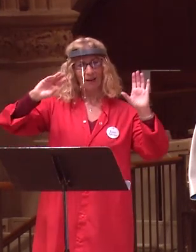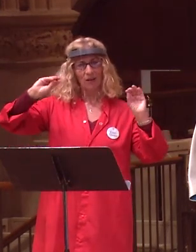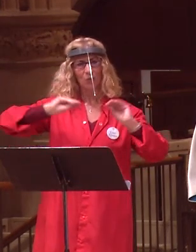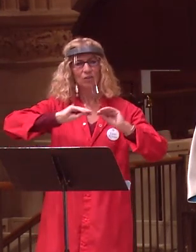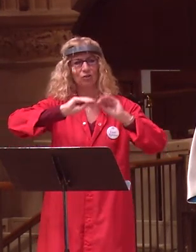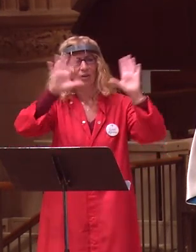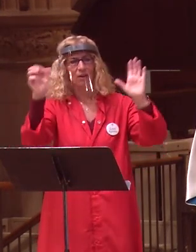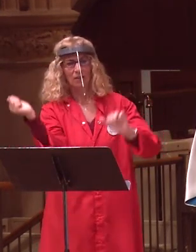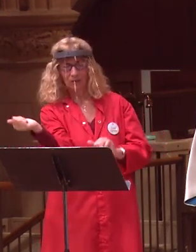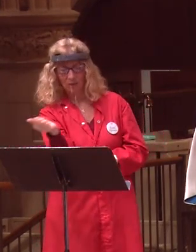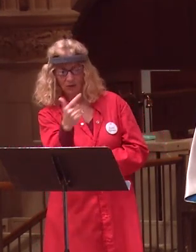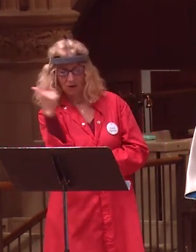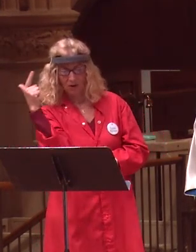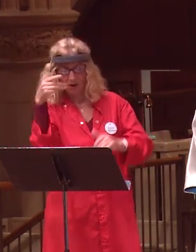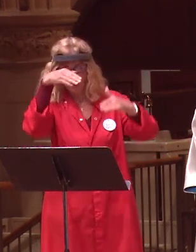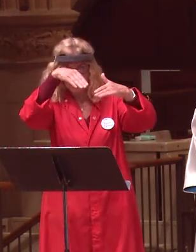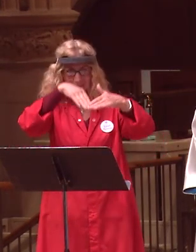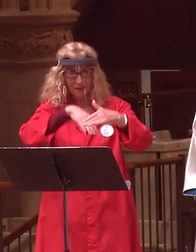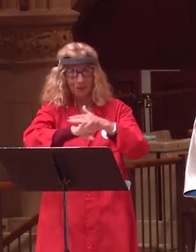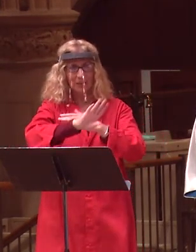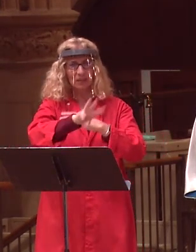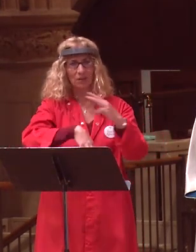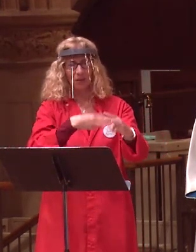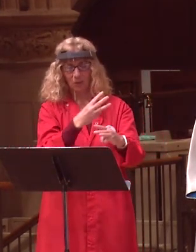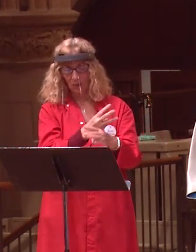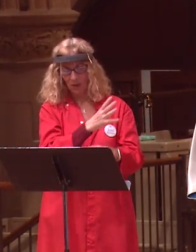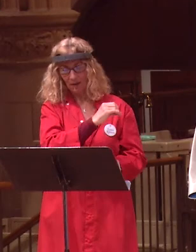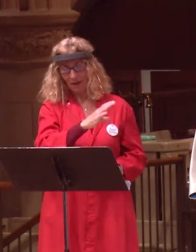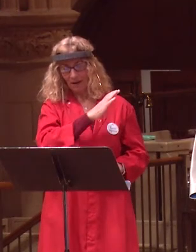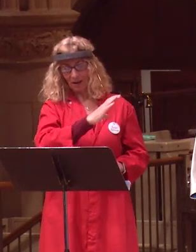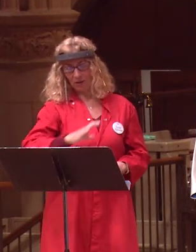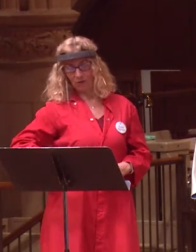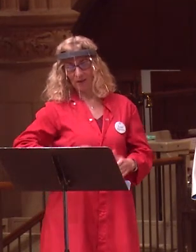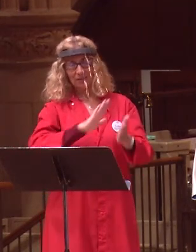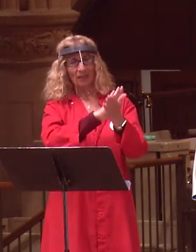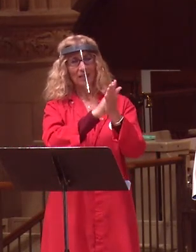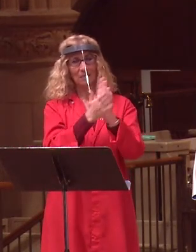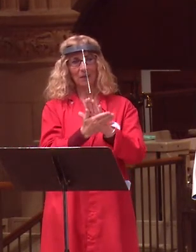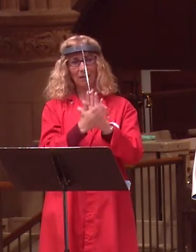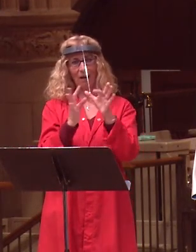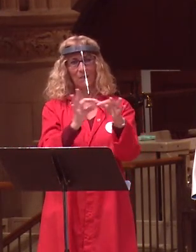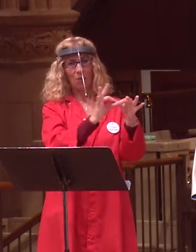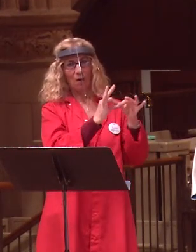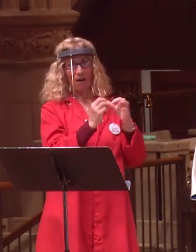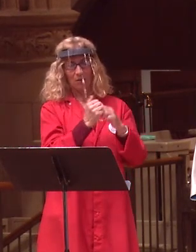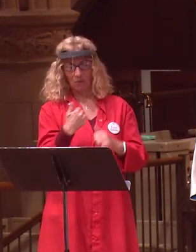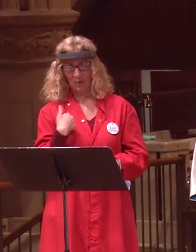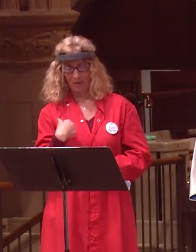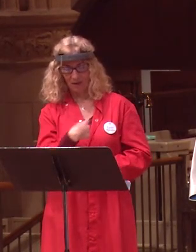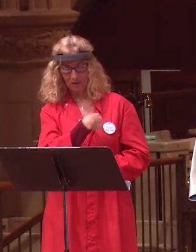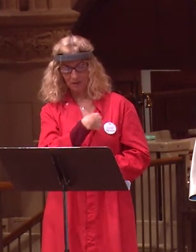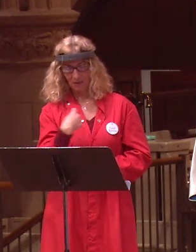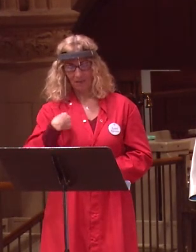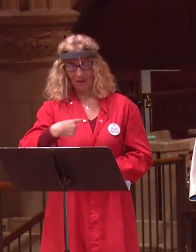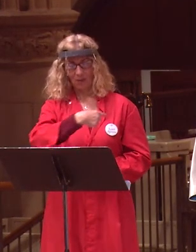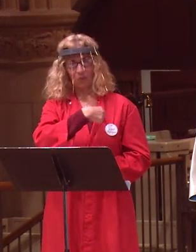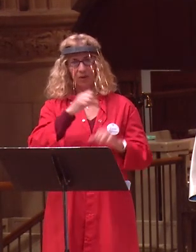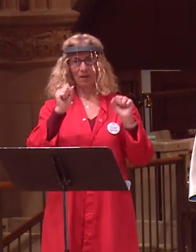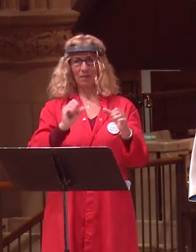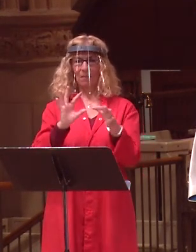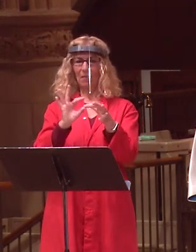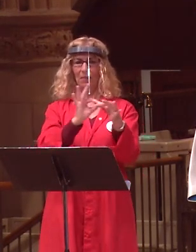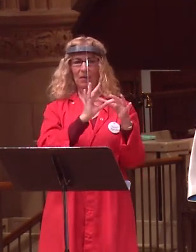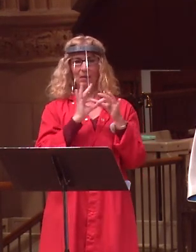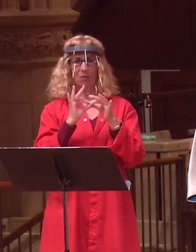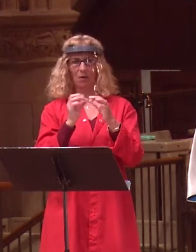for all, has come into the world, and Christ has become one with us, that we may become one